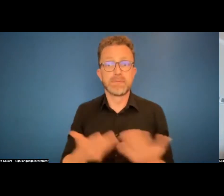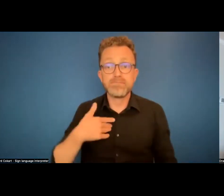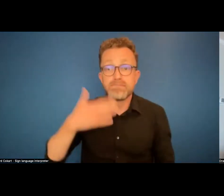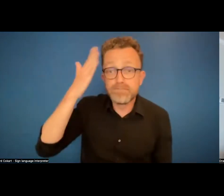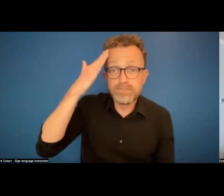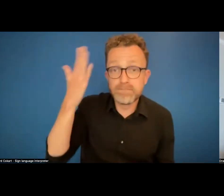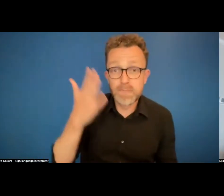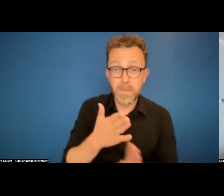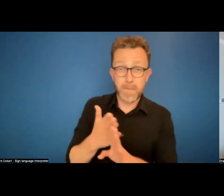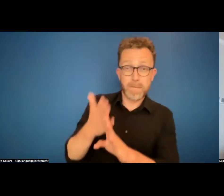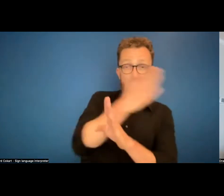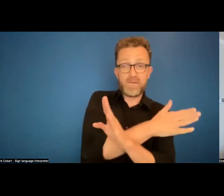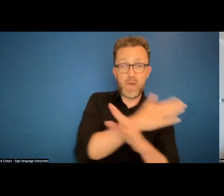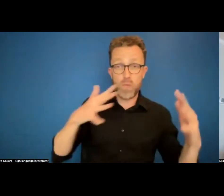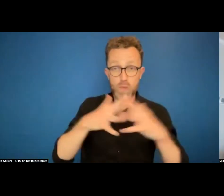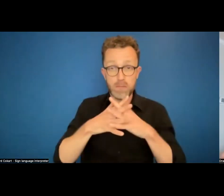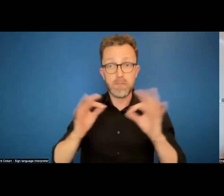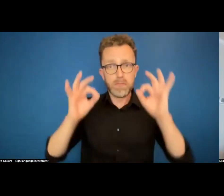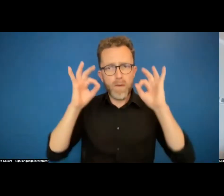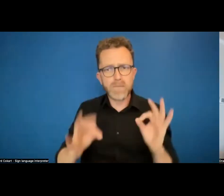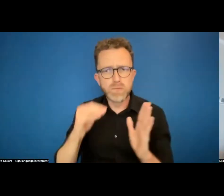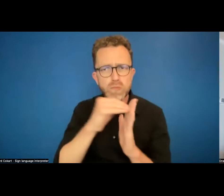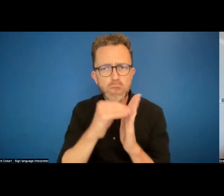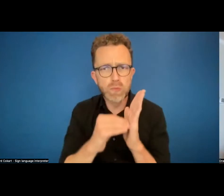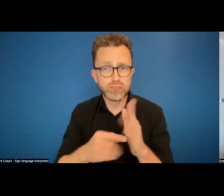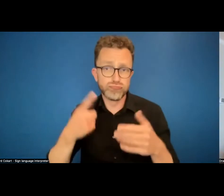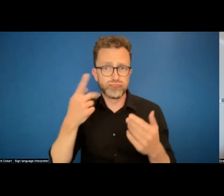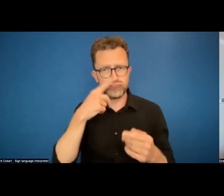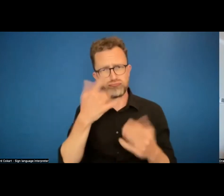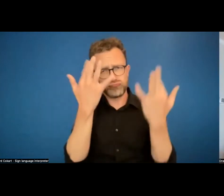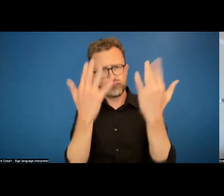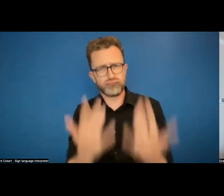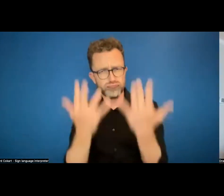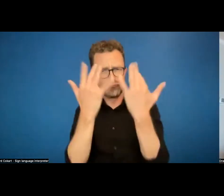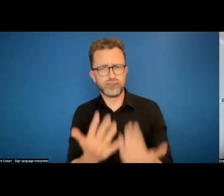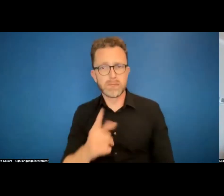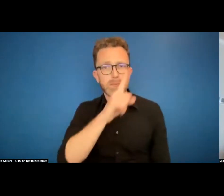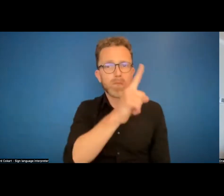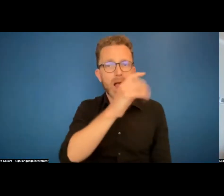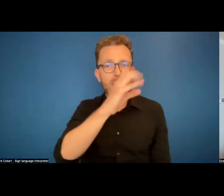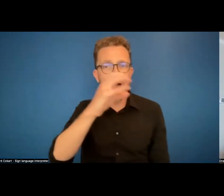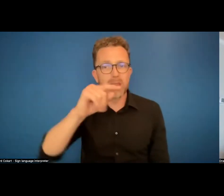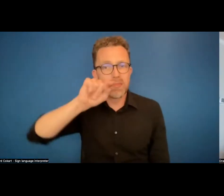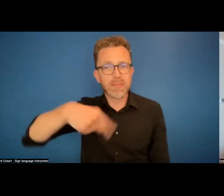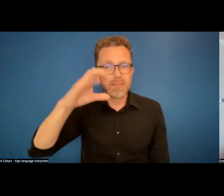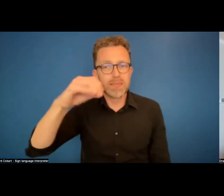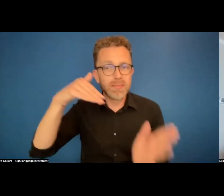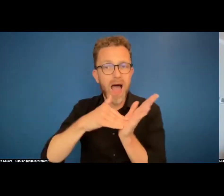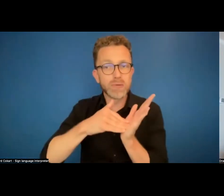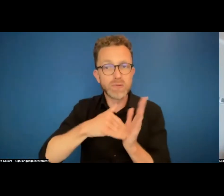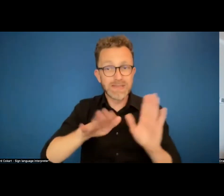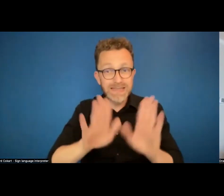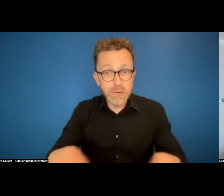of the highest rate of institutionalization for both children and adults in the country.